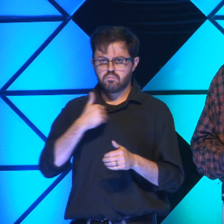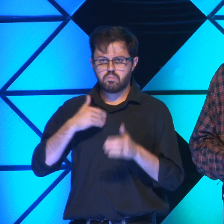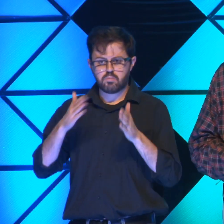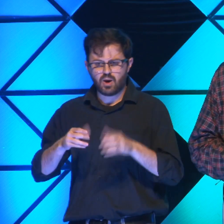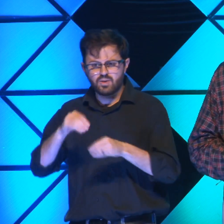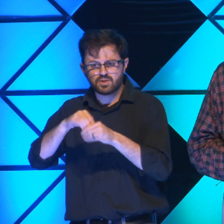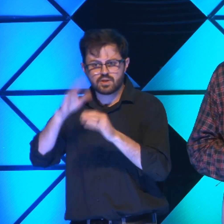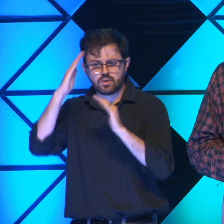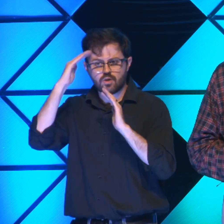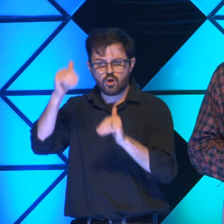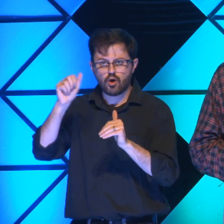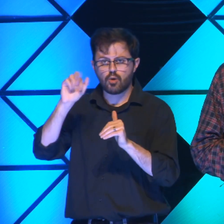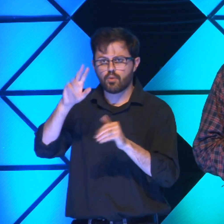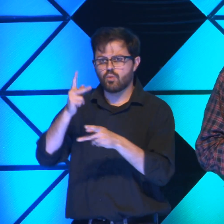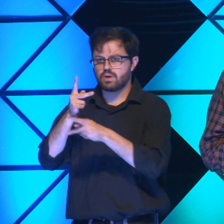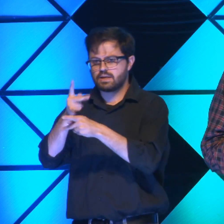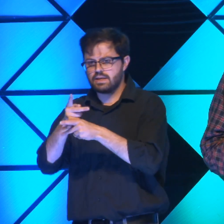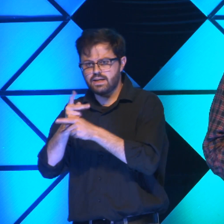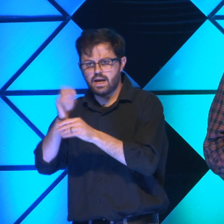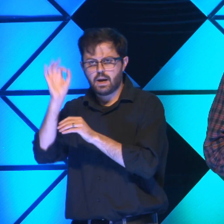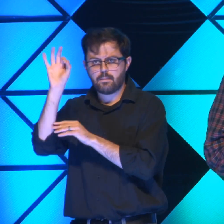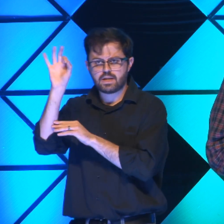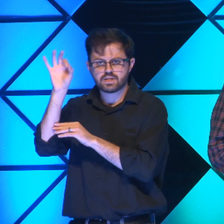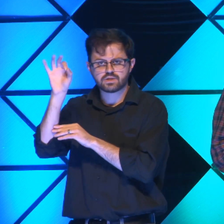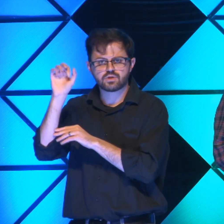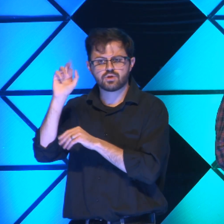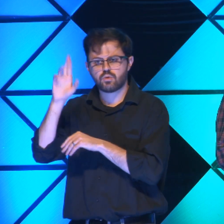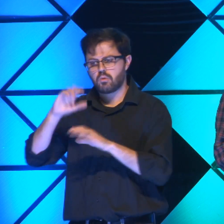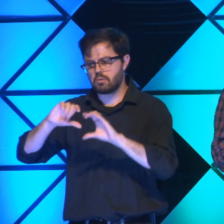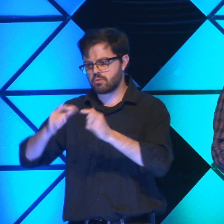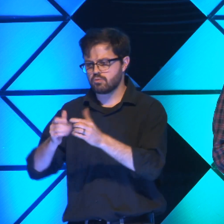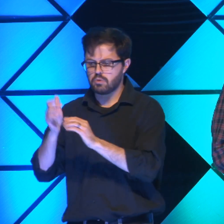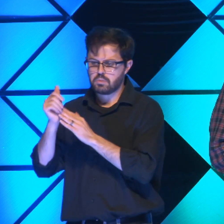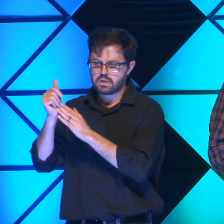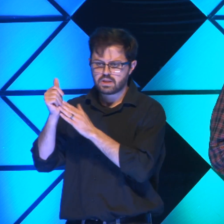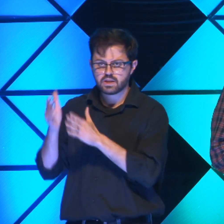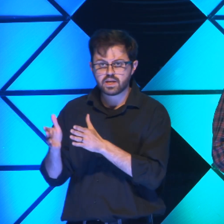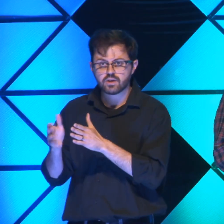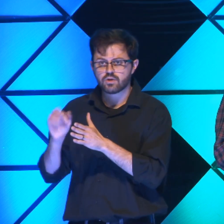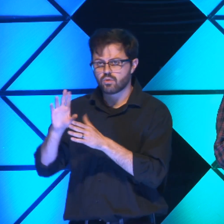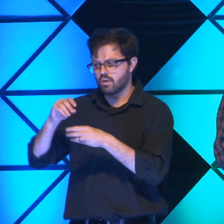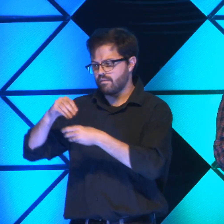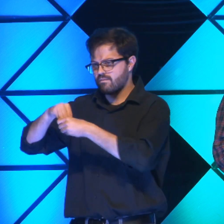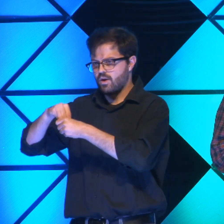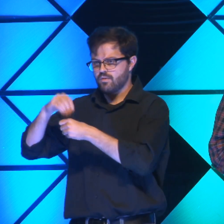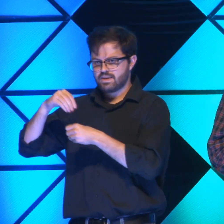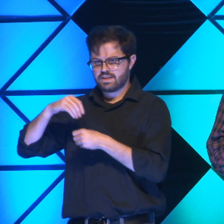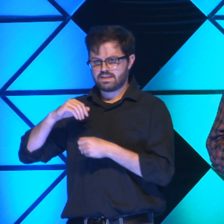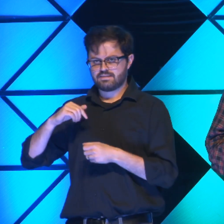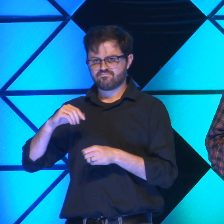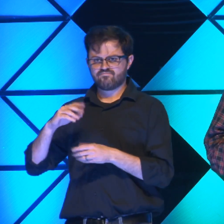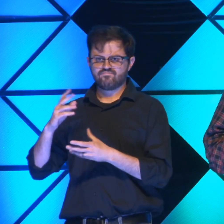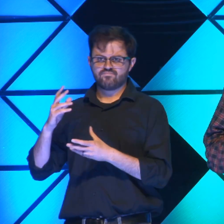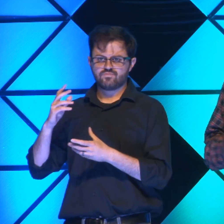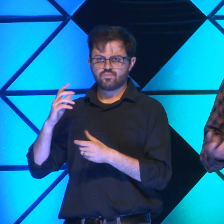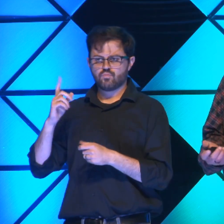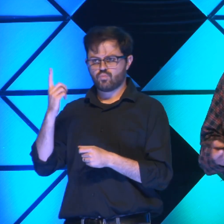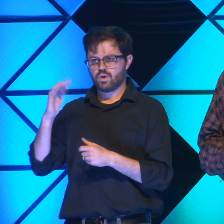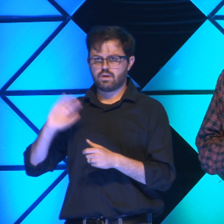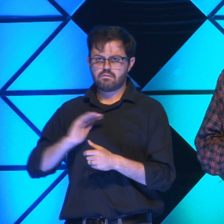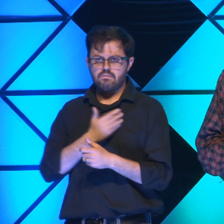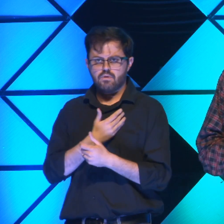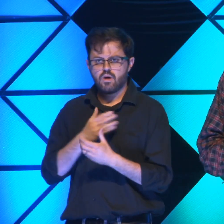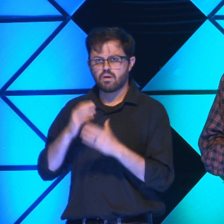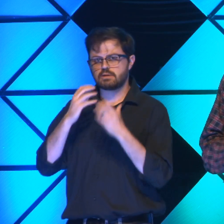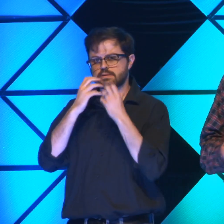leader or involved in one of our care and support ministries for addiction or divorce or